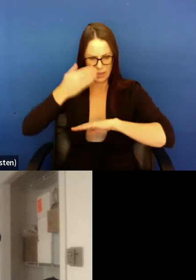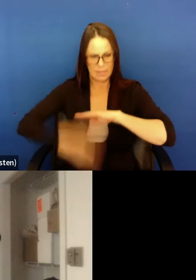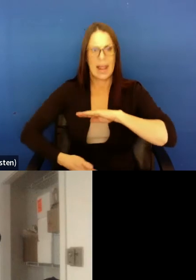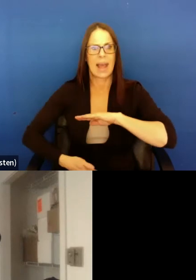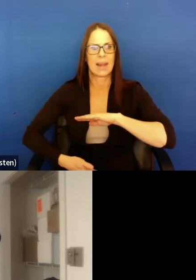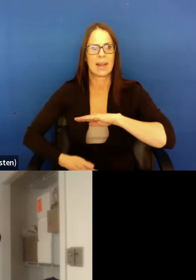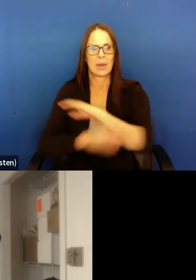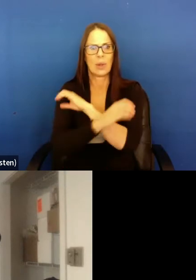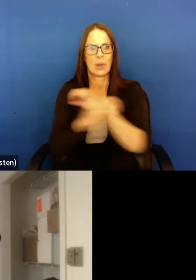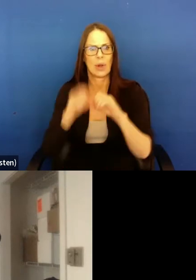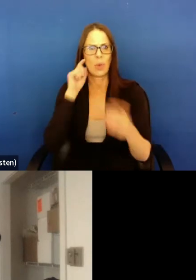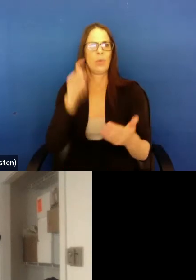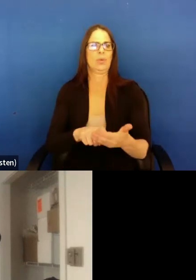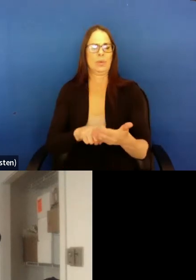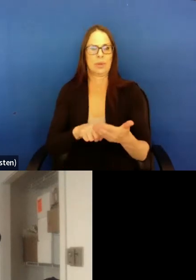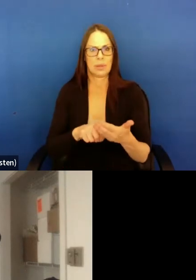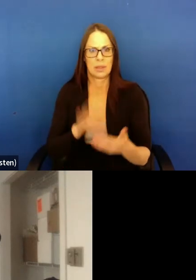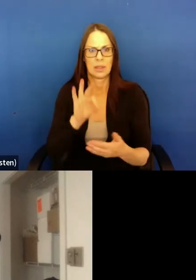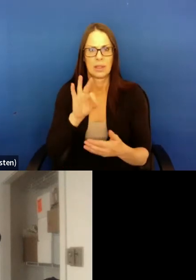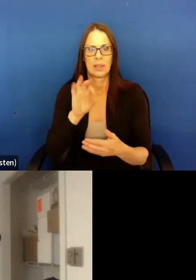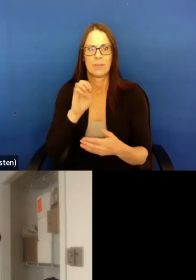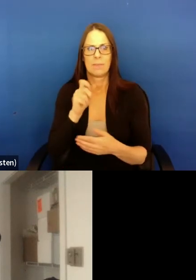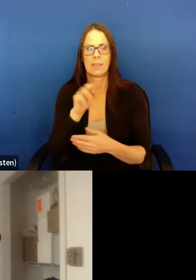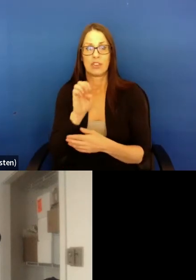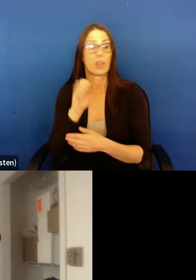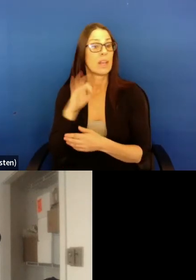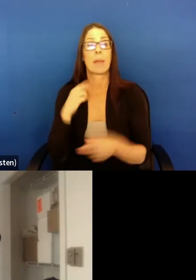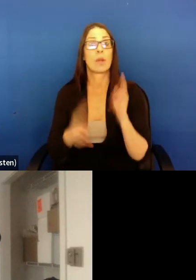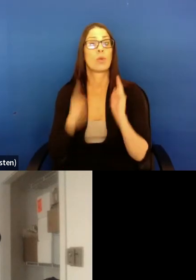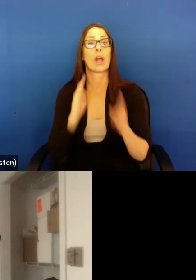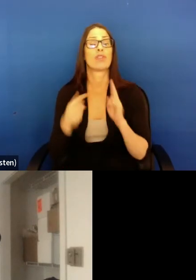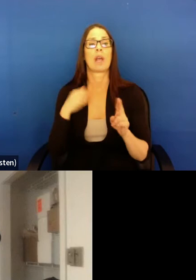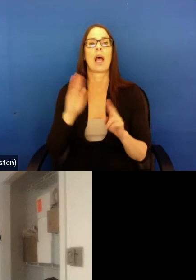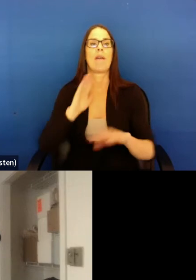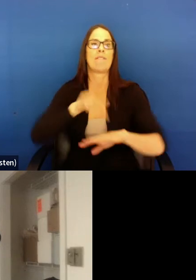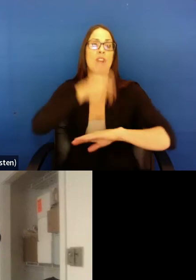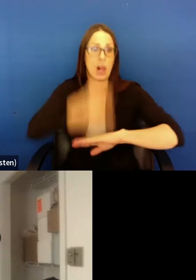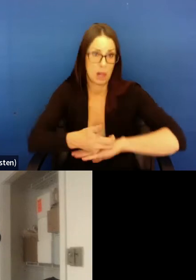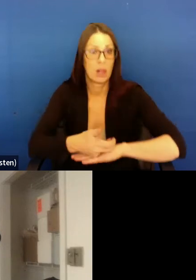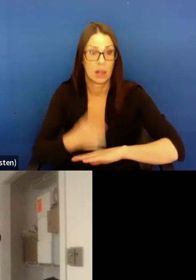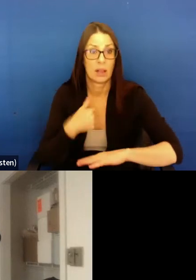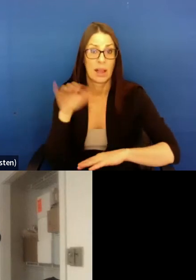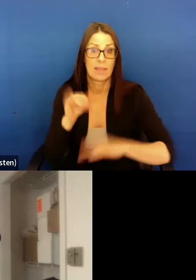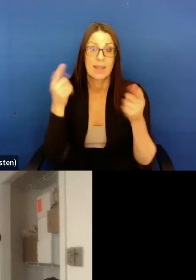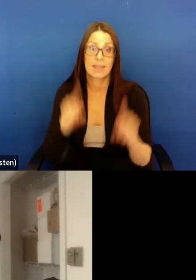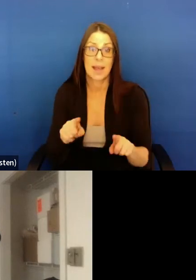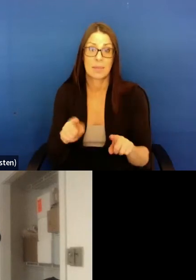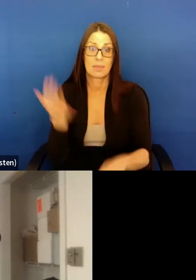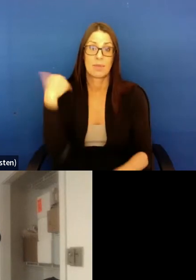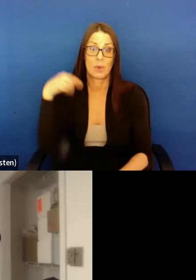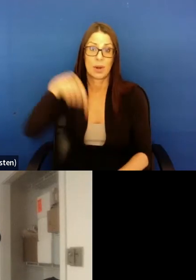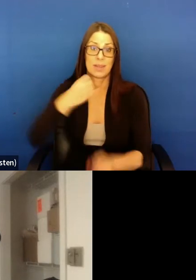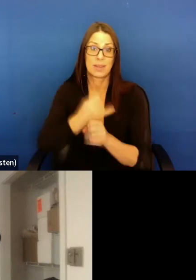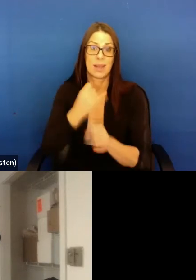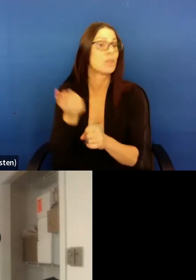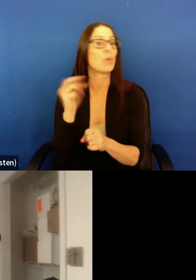And it makes me, either if I'm in a rush, I fall, and I've done that before on this campus, or what